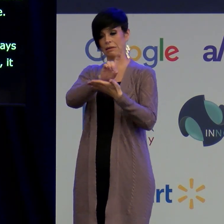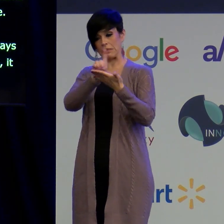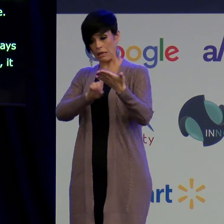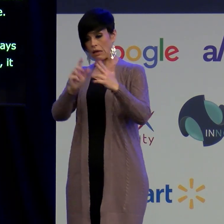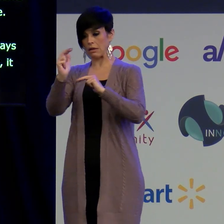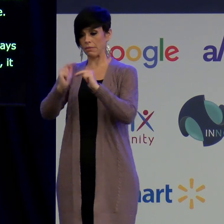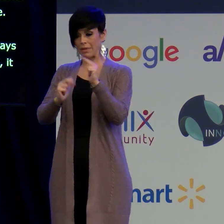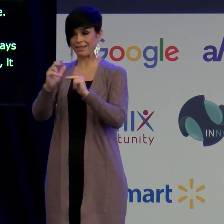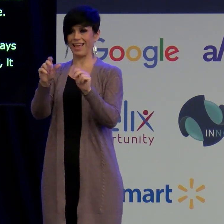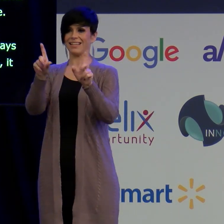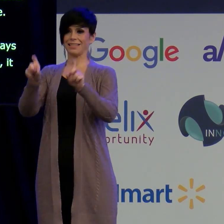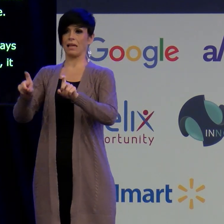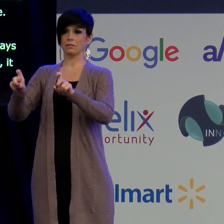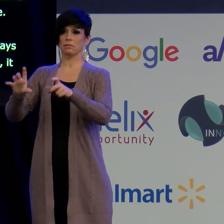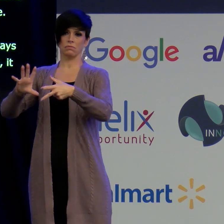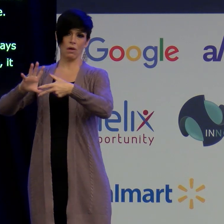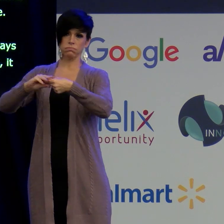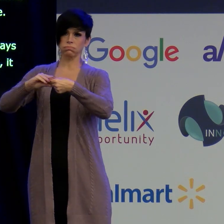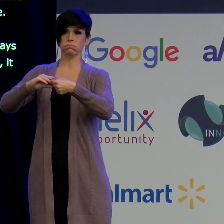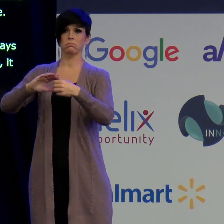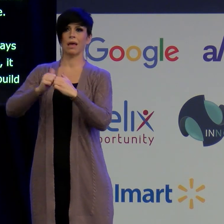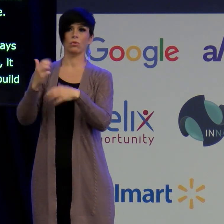and test?